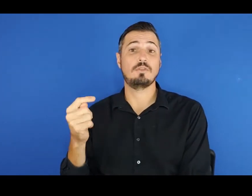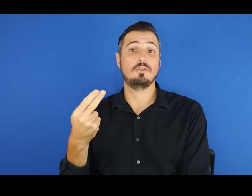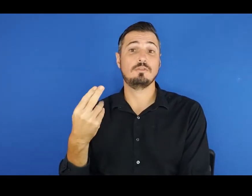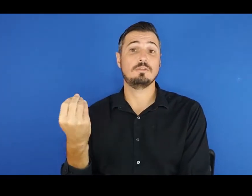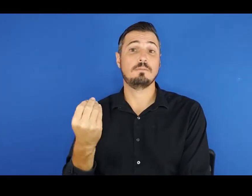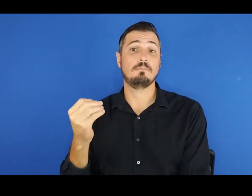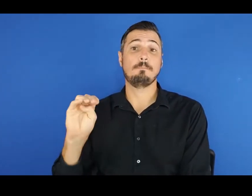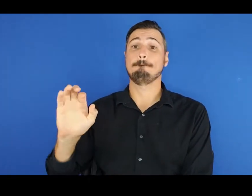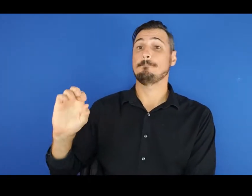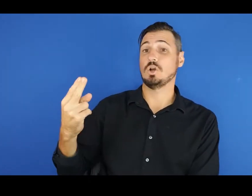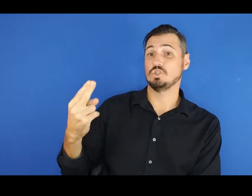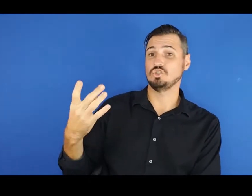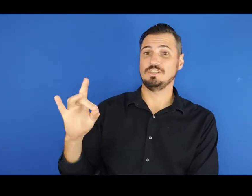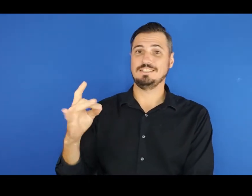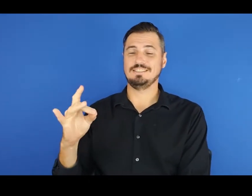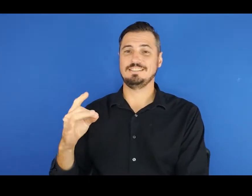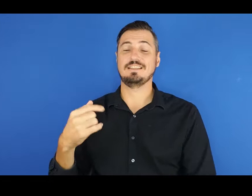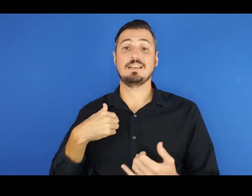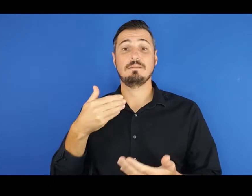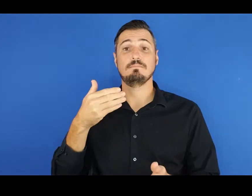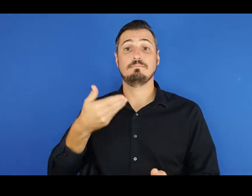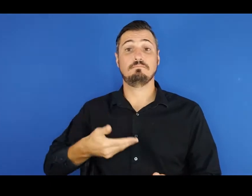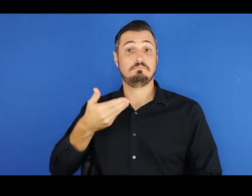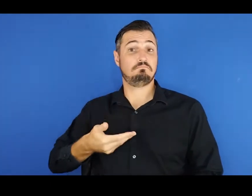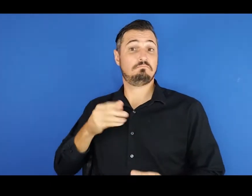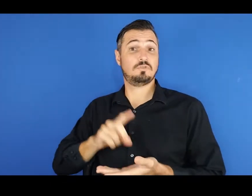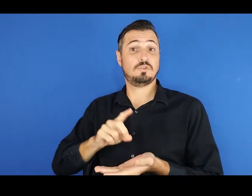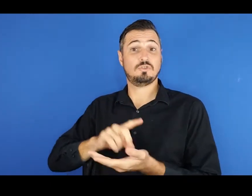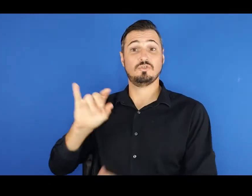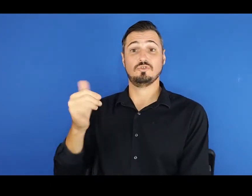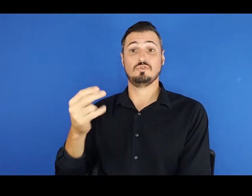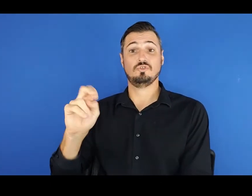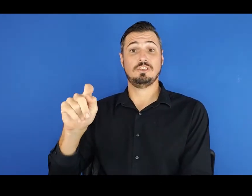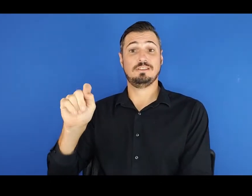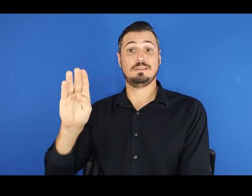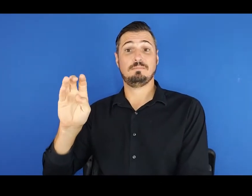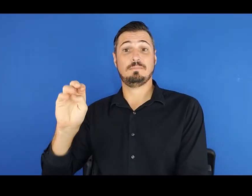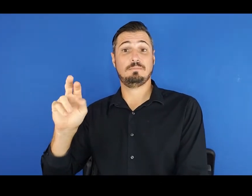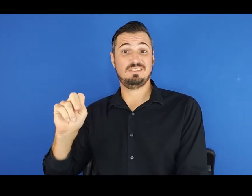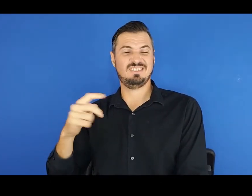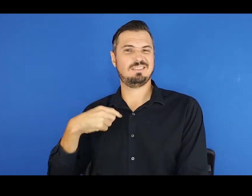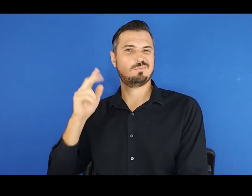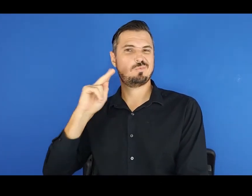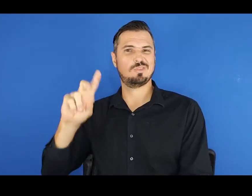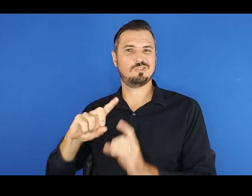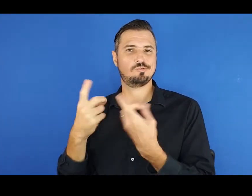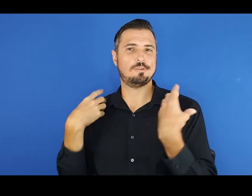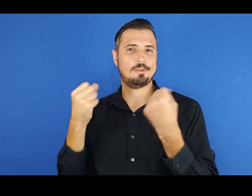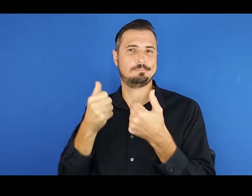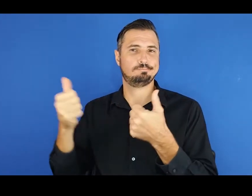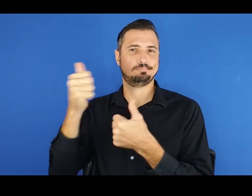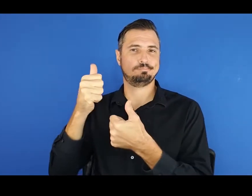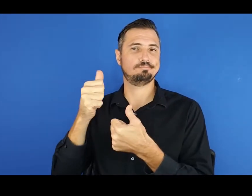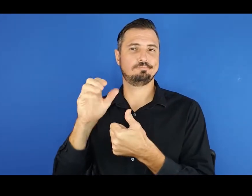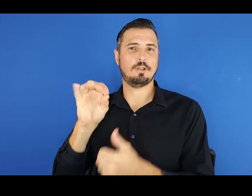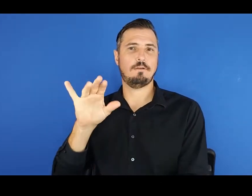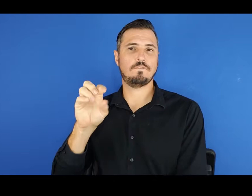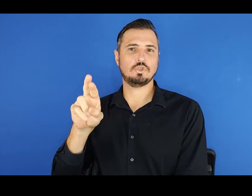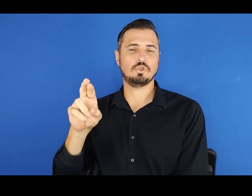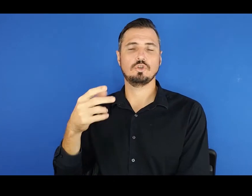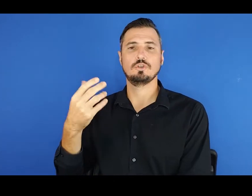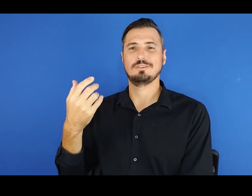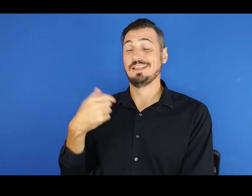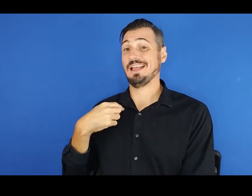Dr. Janet Berryman, the Kauai District Health Officer, and I'm standing in for Mayor Kawakami today while he's conducting site visits on the North